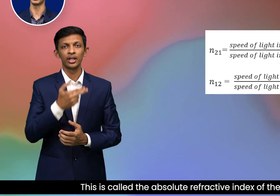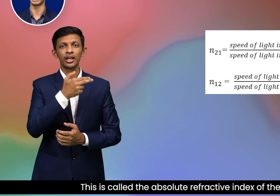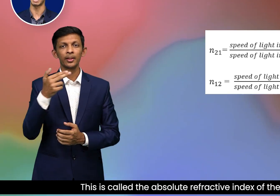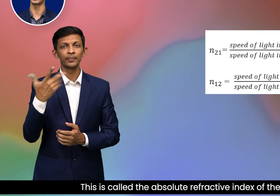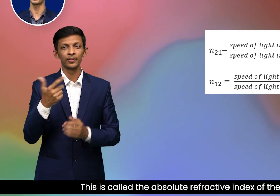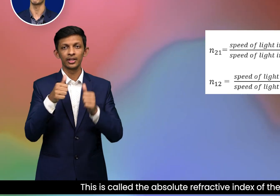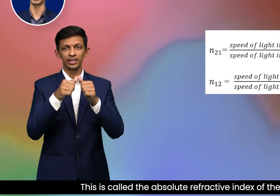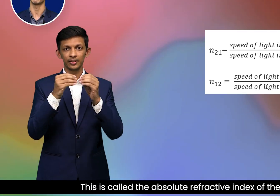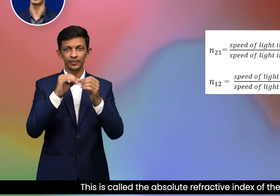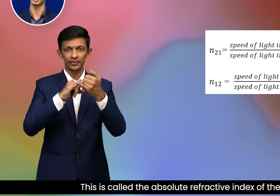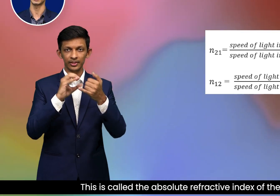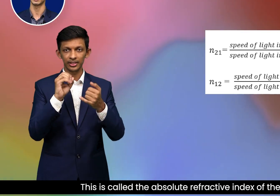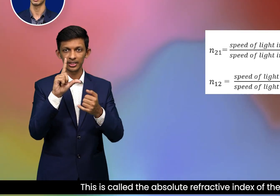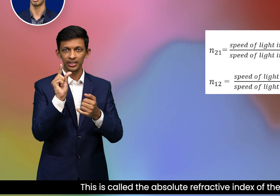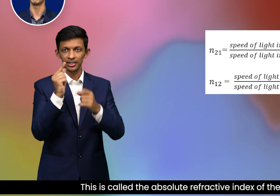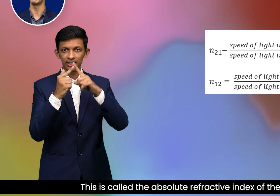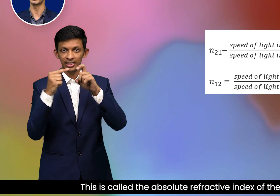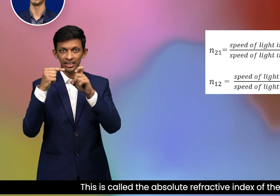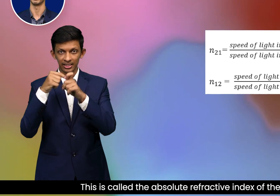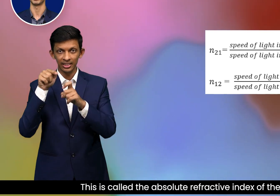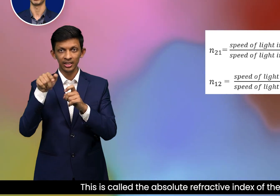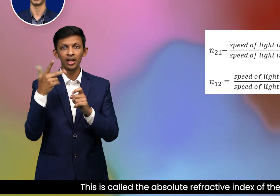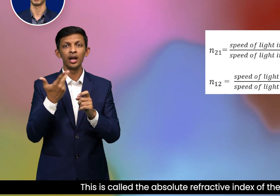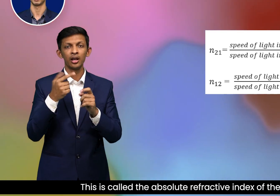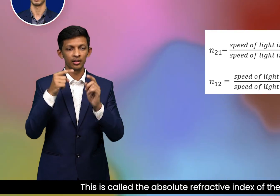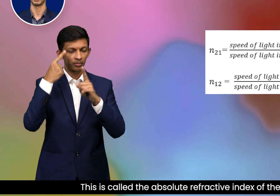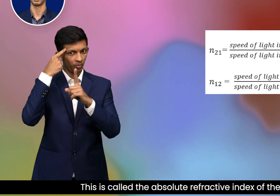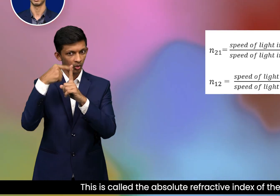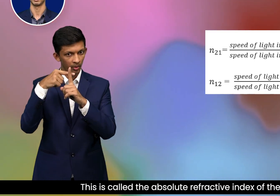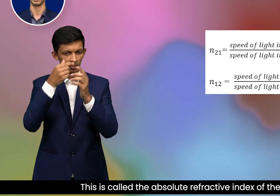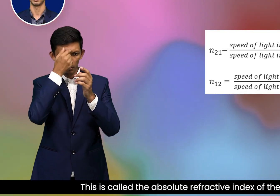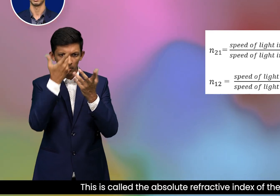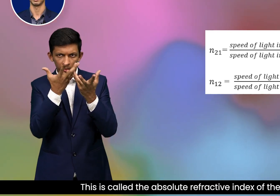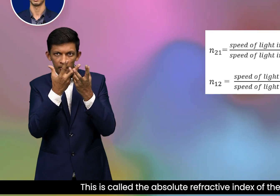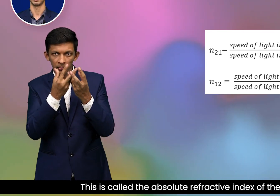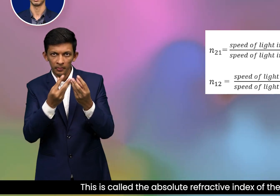This is called the absolute refractive index of the medium.